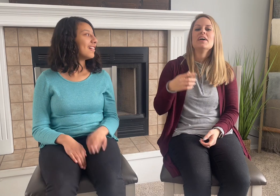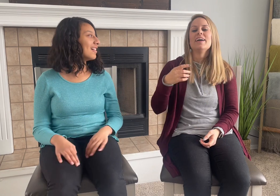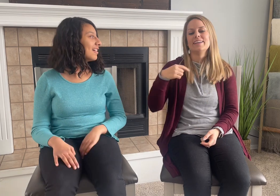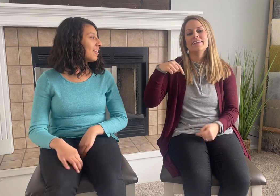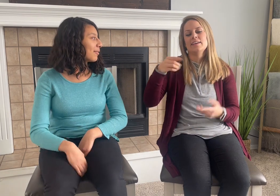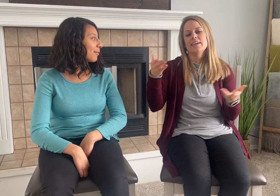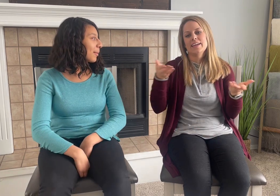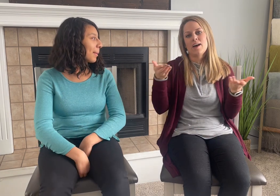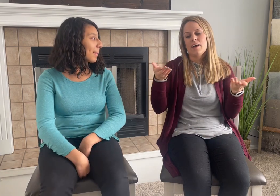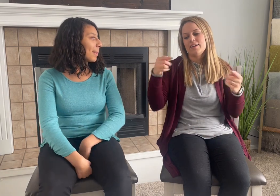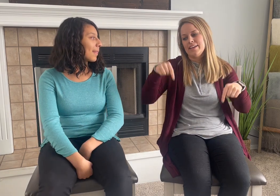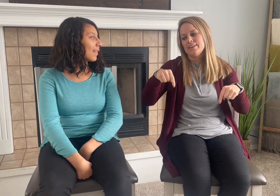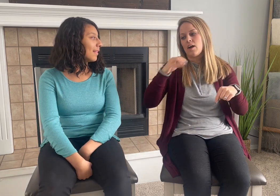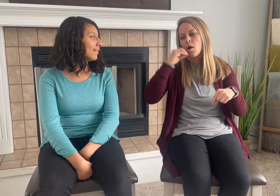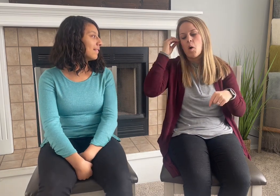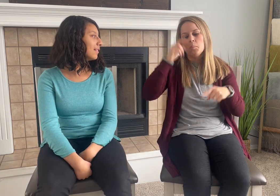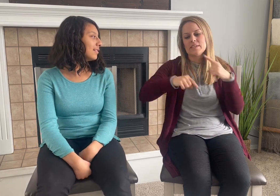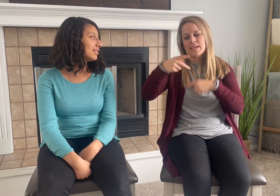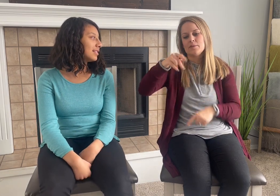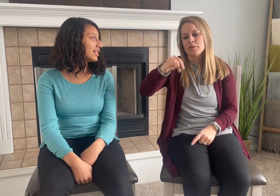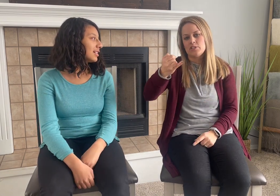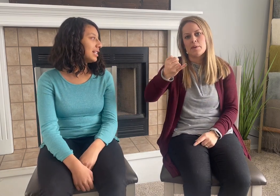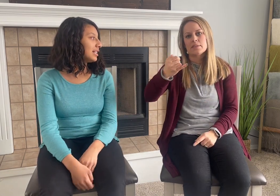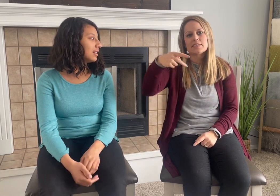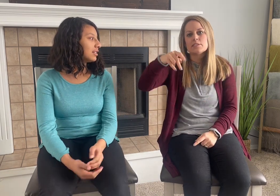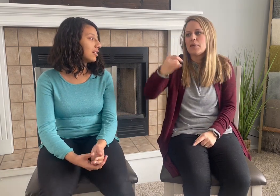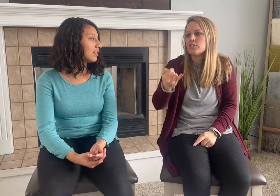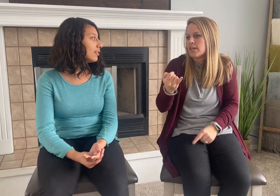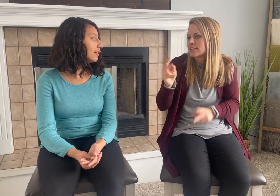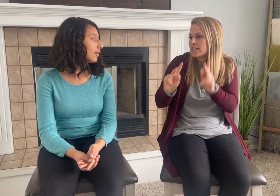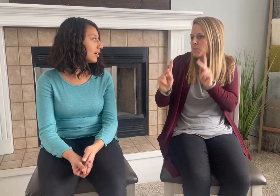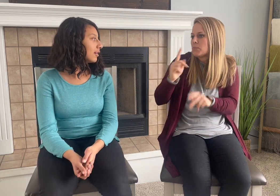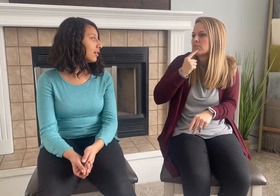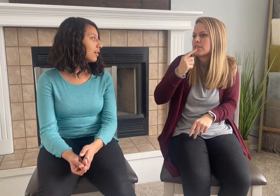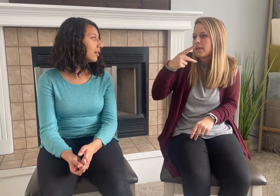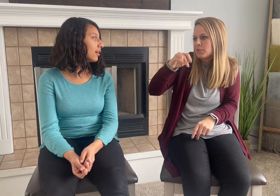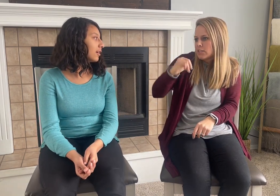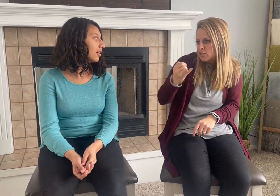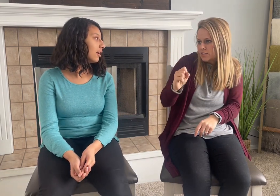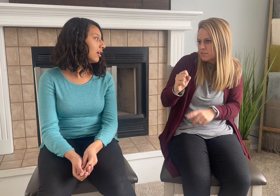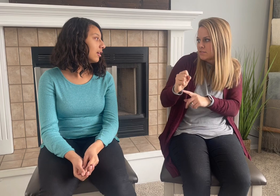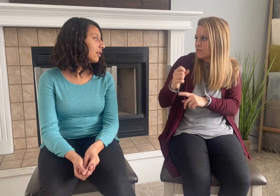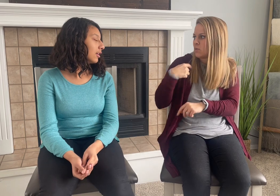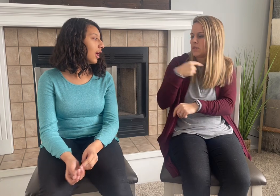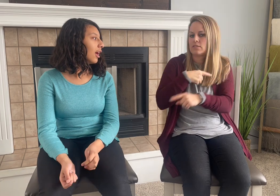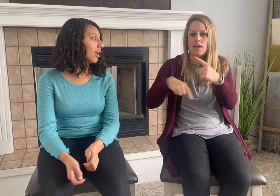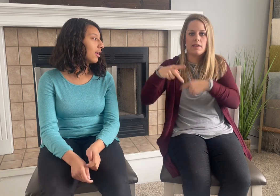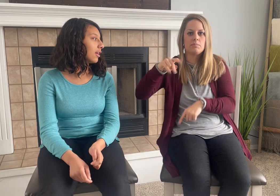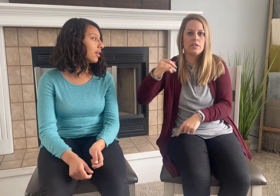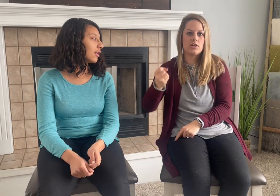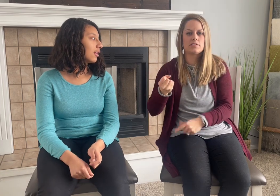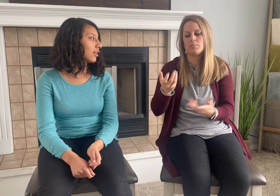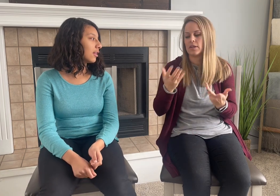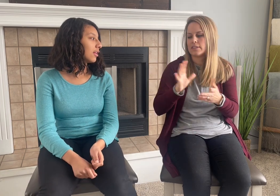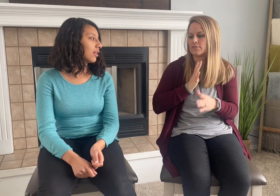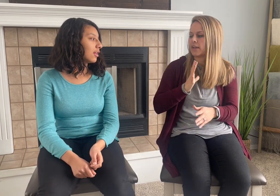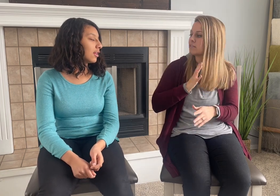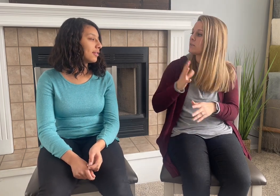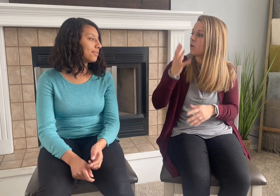And in our, in our home, we sign pajamas. Cause PJs. Cause people say PJs. So we sign PJs, but it's fine. So